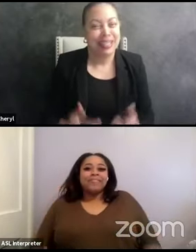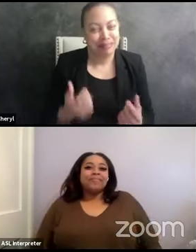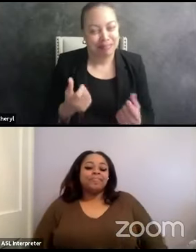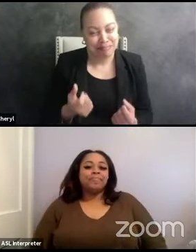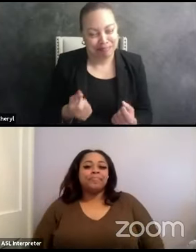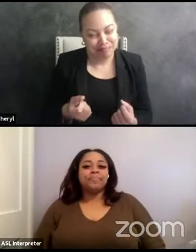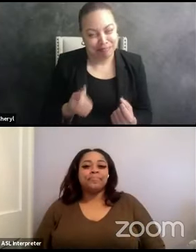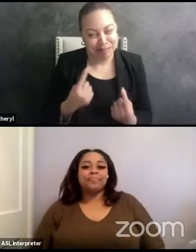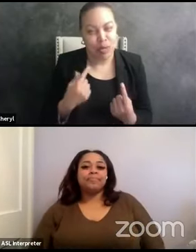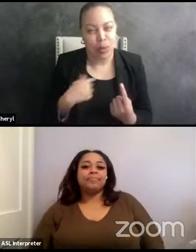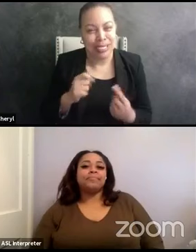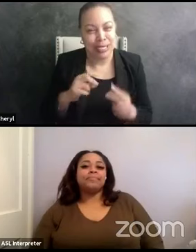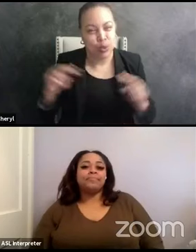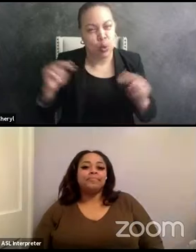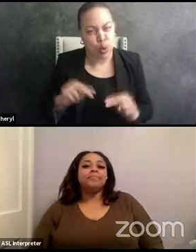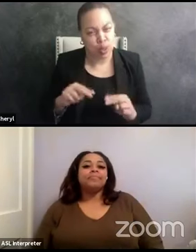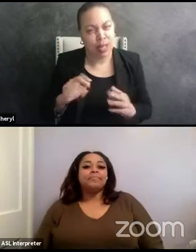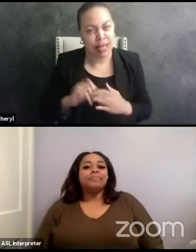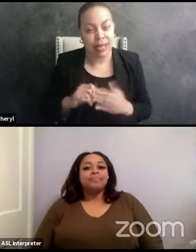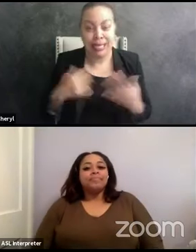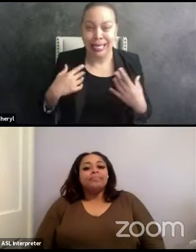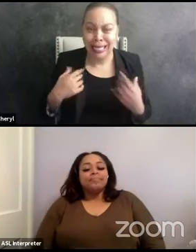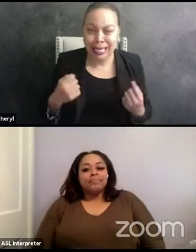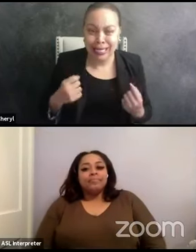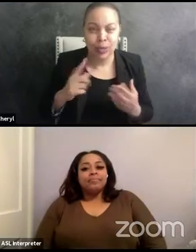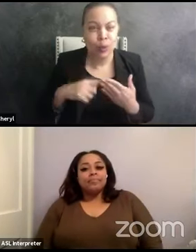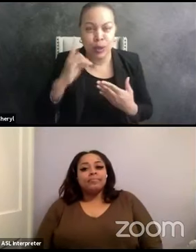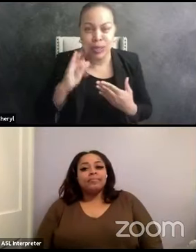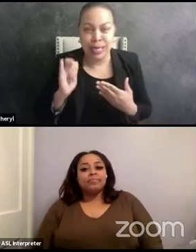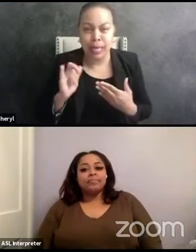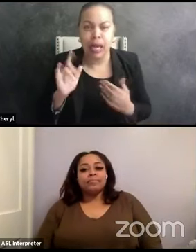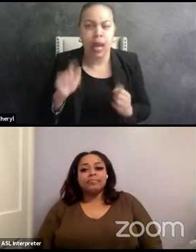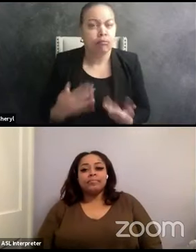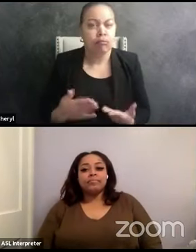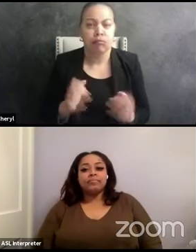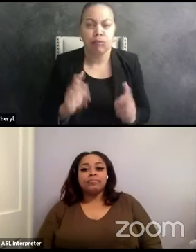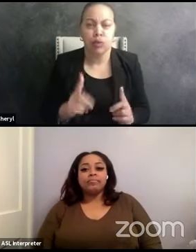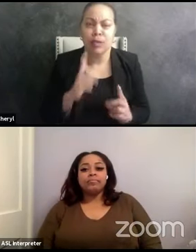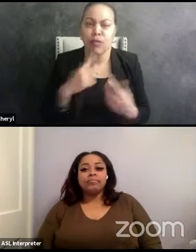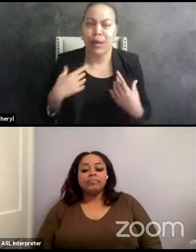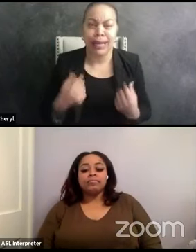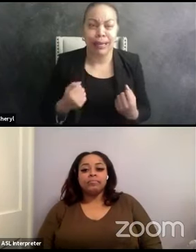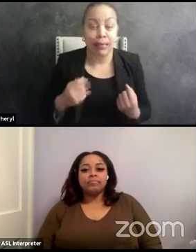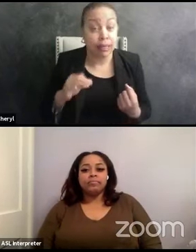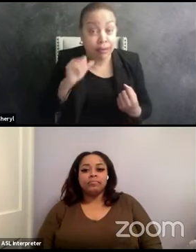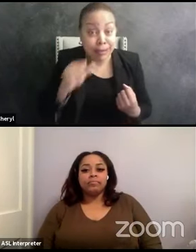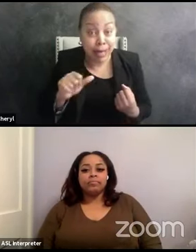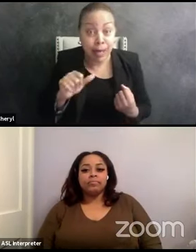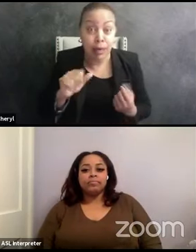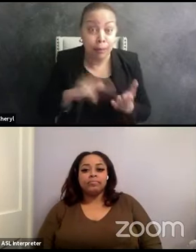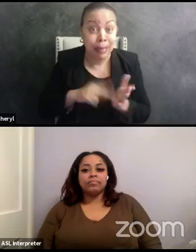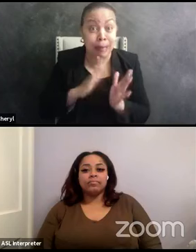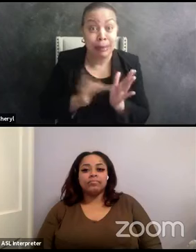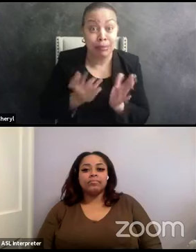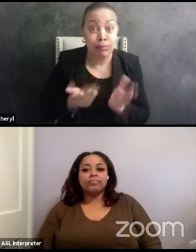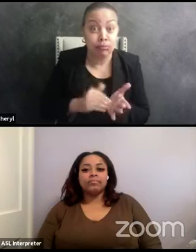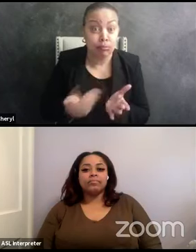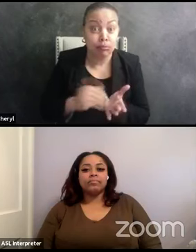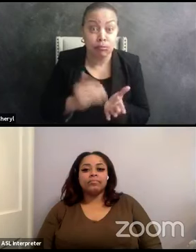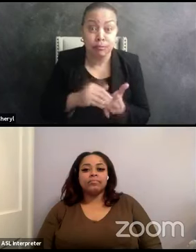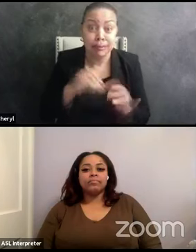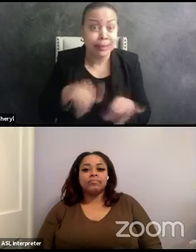look at that, like what that healing looks like as well. If we don't hold space for healing, we're always going to be susceptible to those same manipulations in our